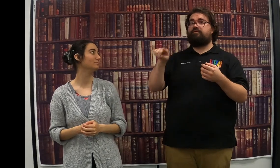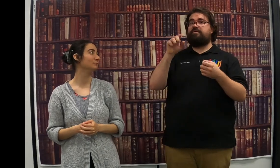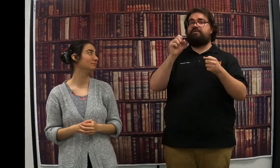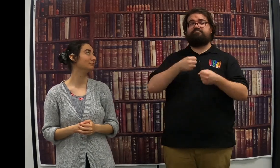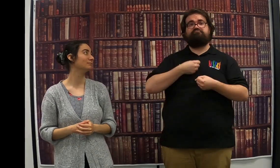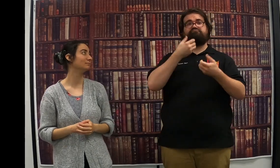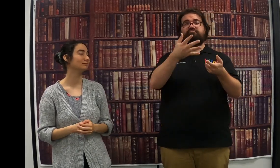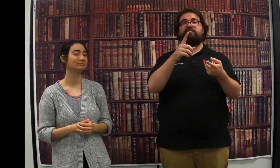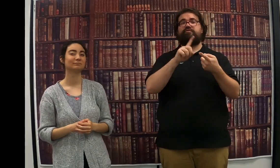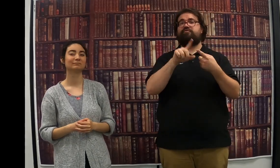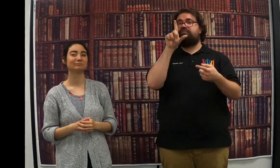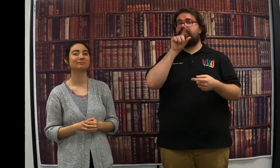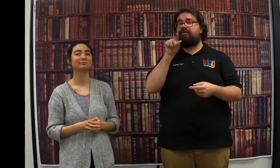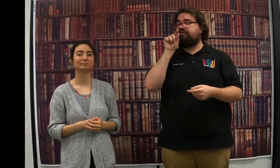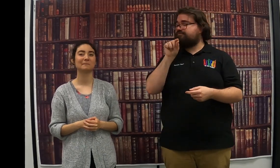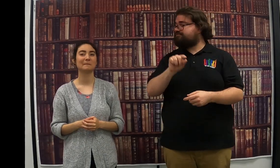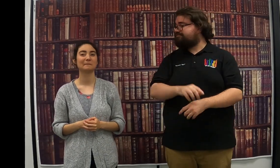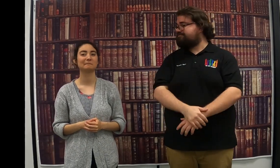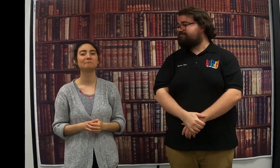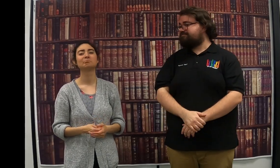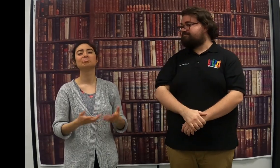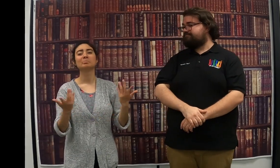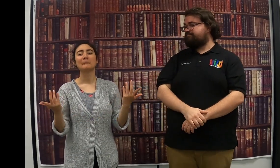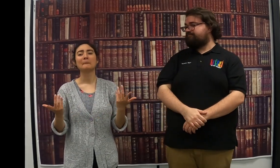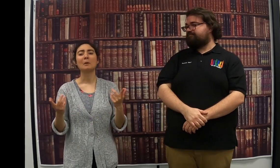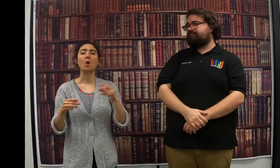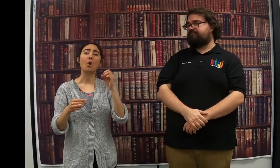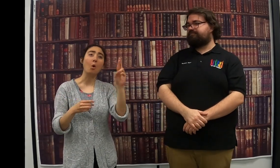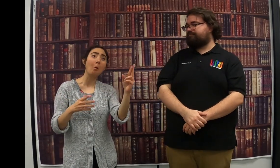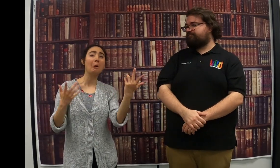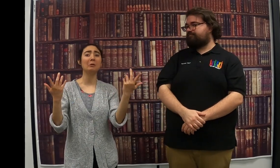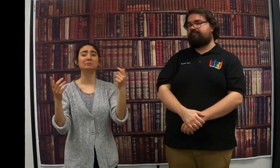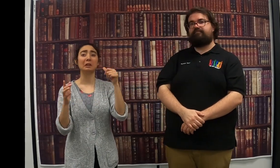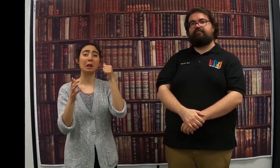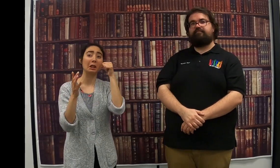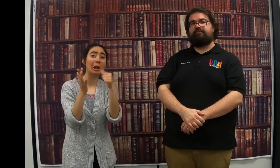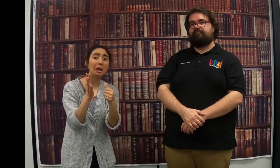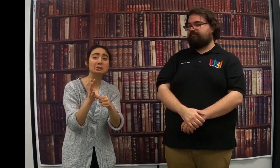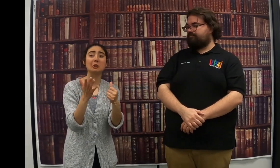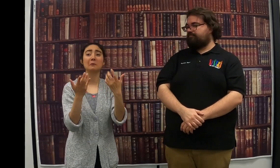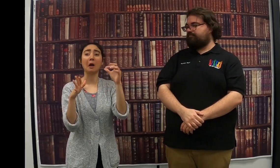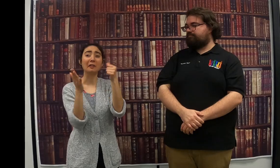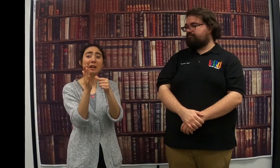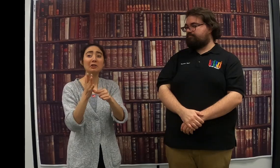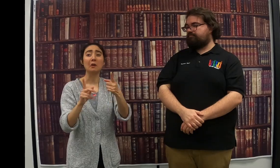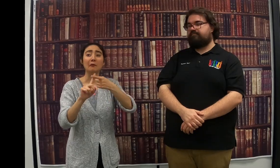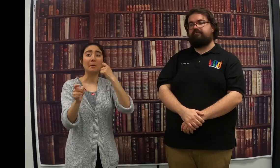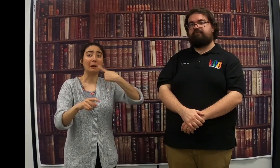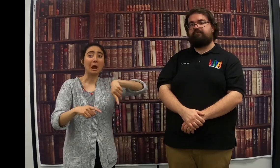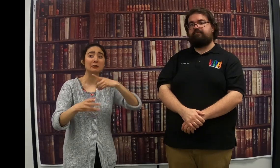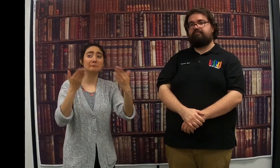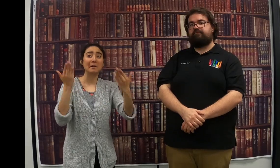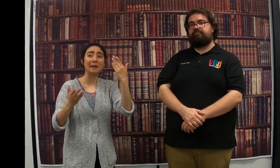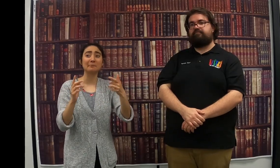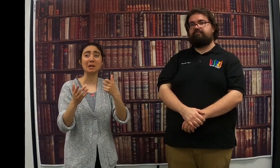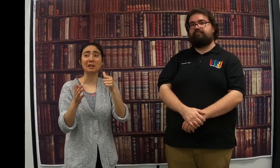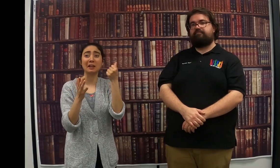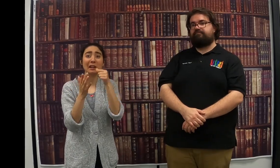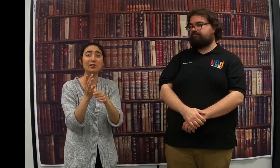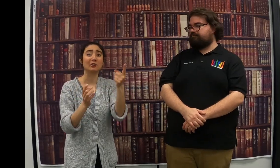Perhaps an ode to the larks. Or a letter. A letter from us. Maybe